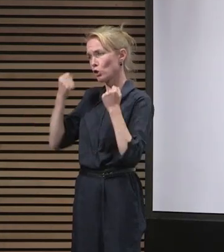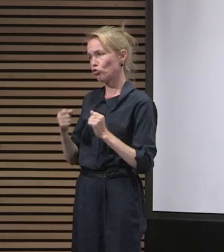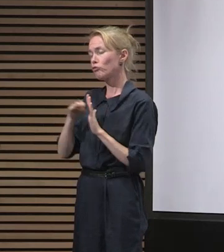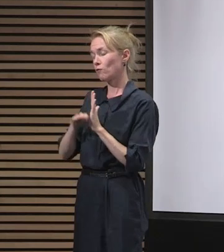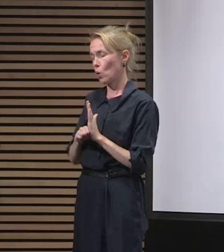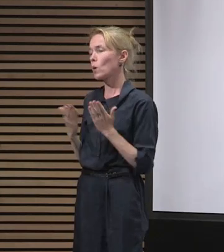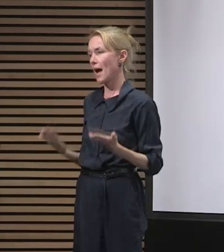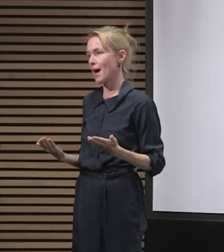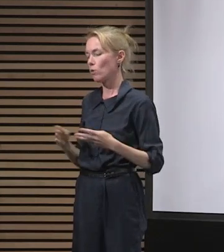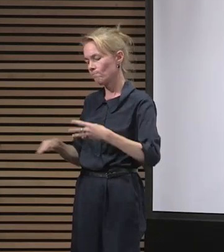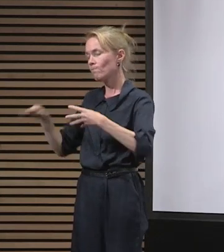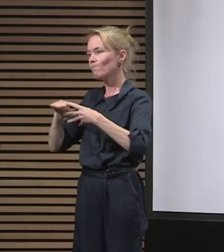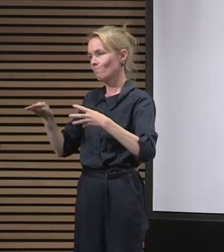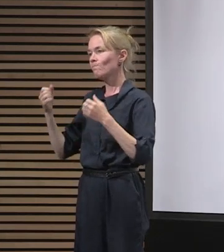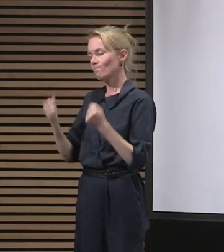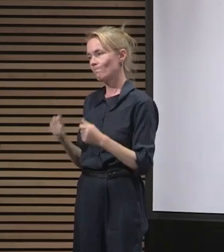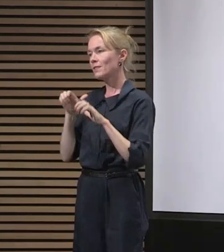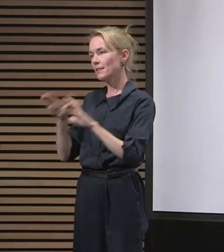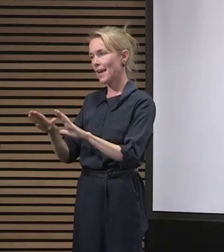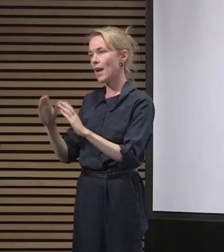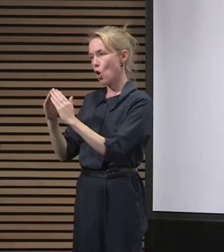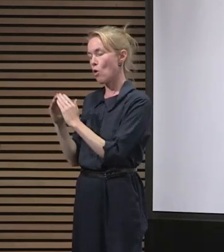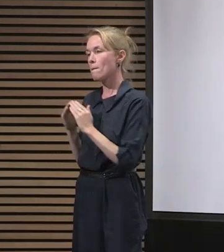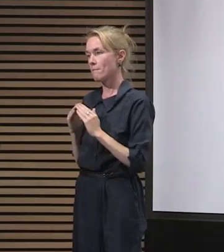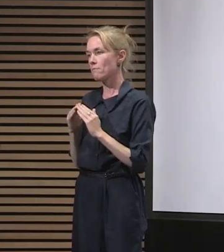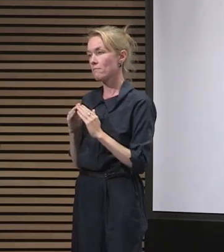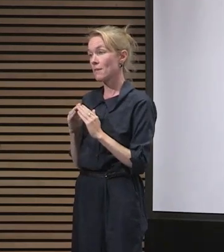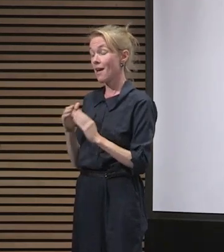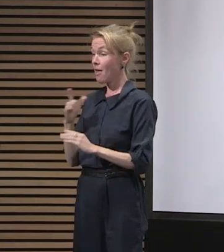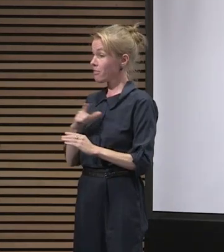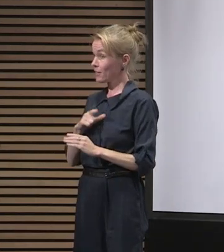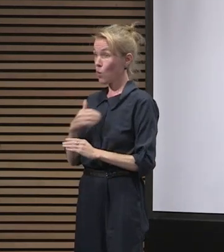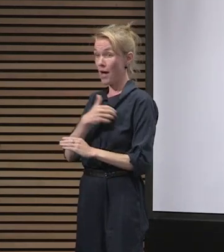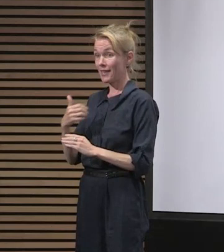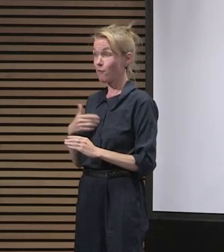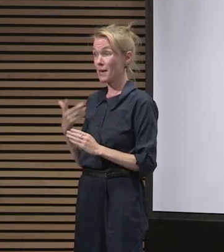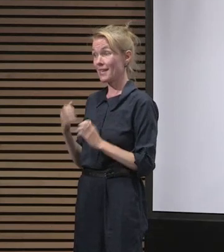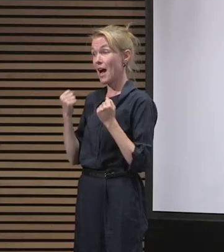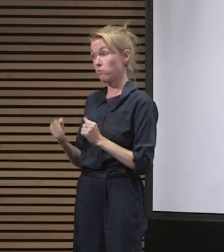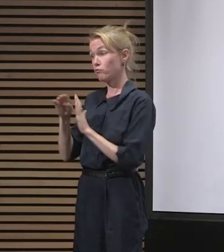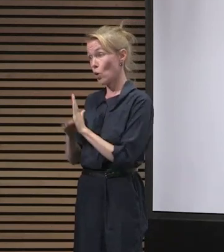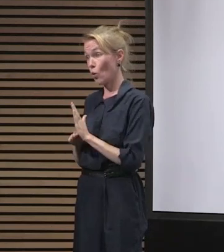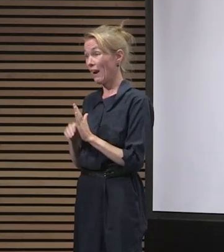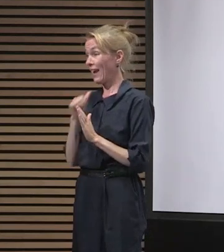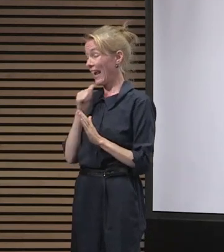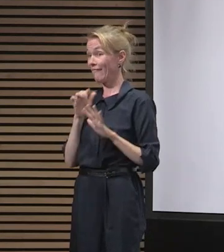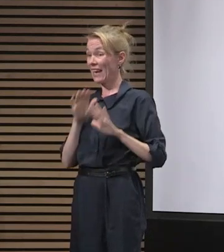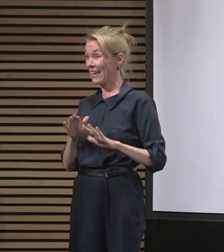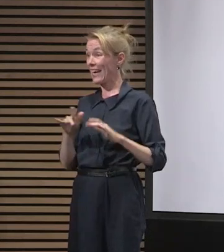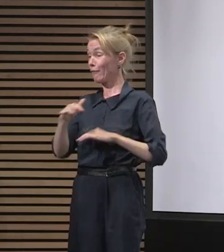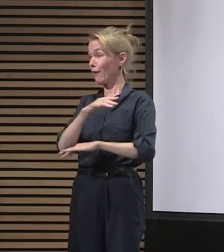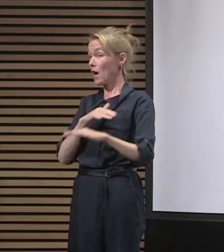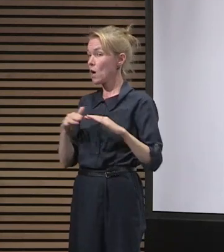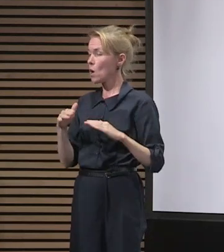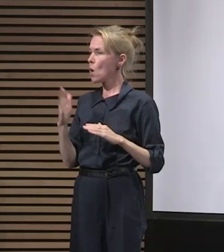the Alert Level 4 measures. So without the actions currently being taken, the uncontrolled spread of COVID-19 would clearly